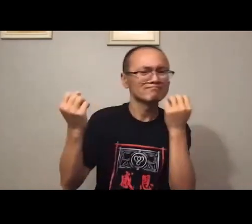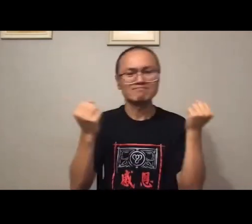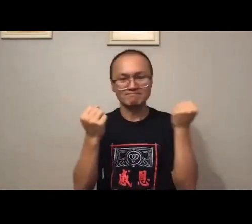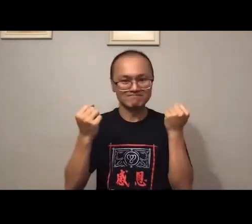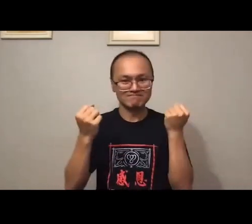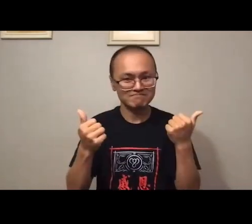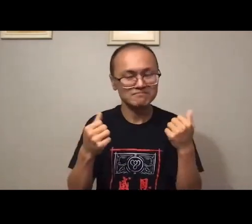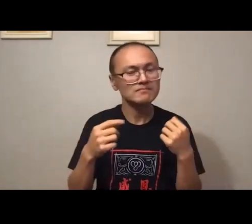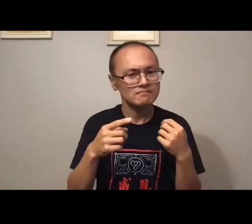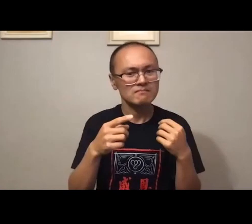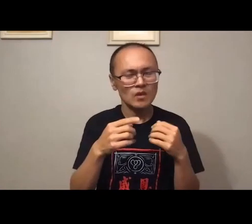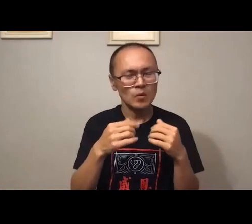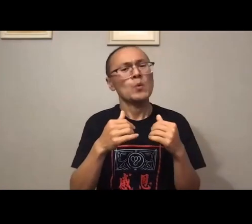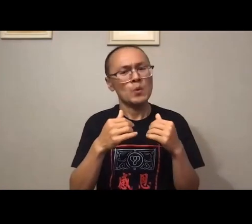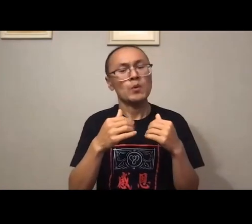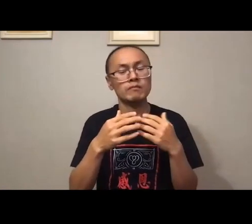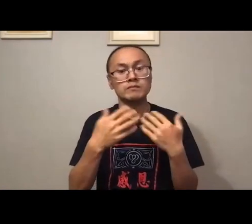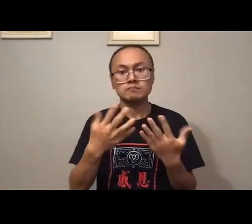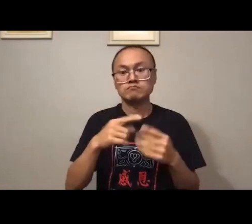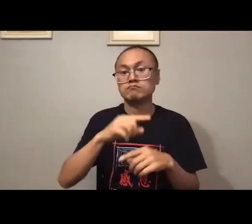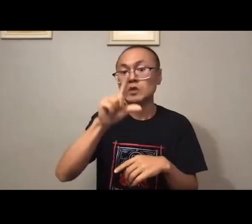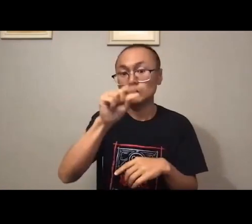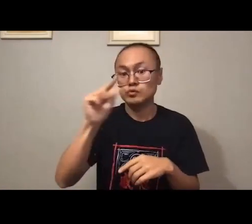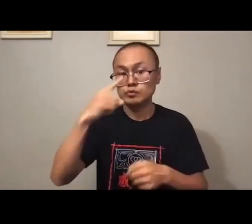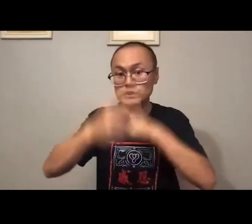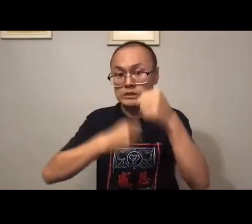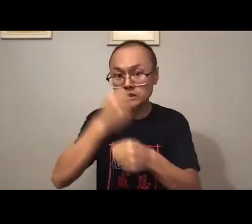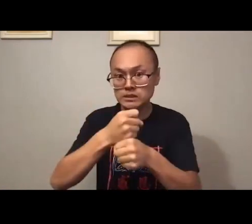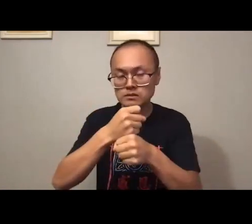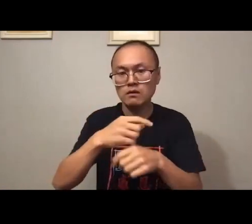and everybody using American Sign Language.